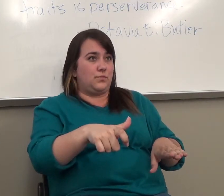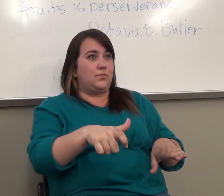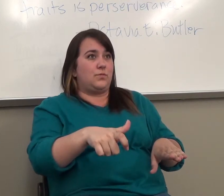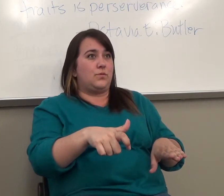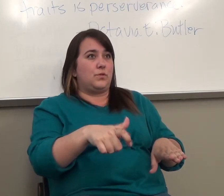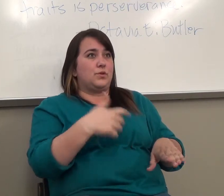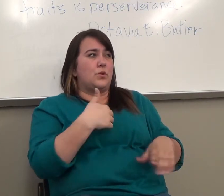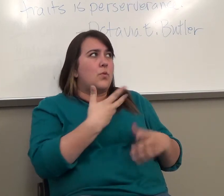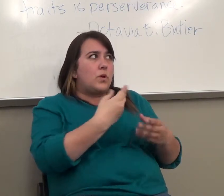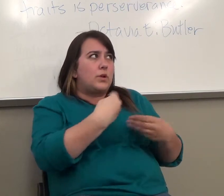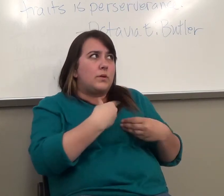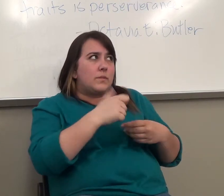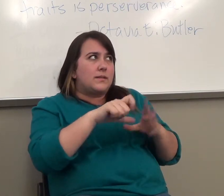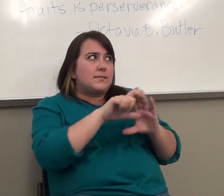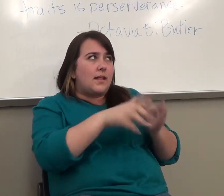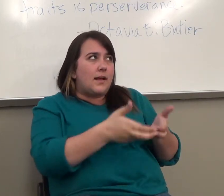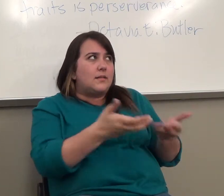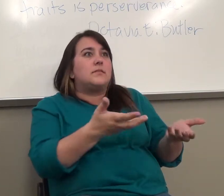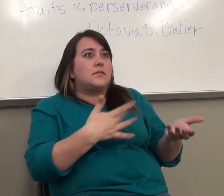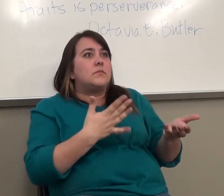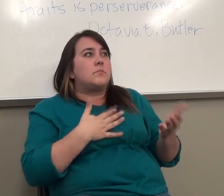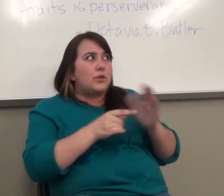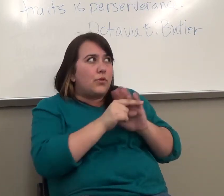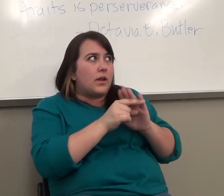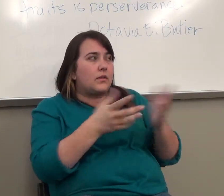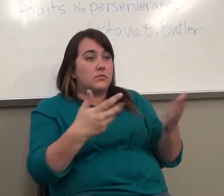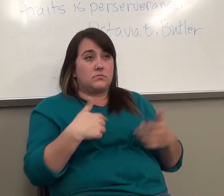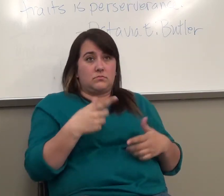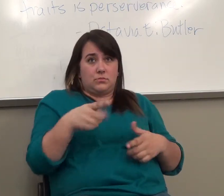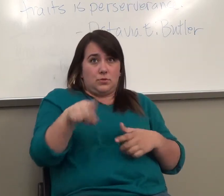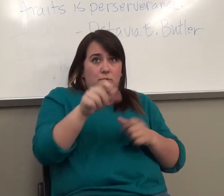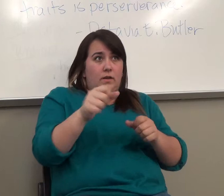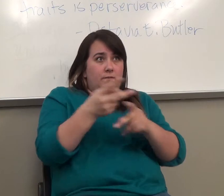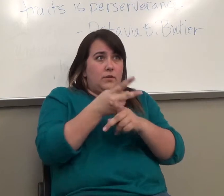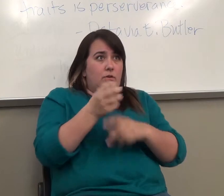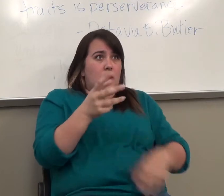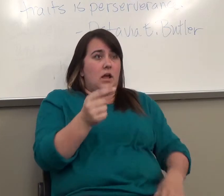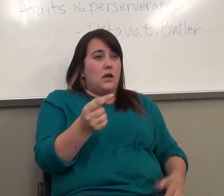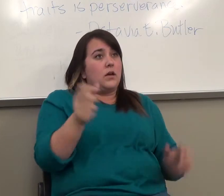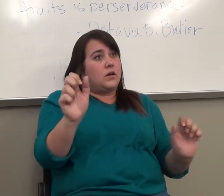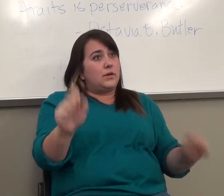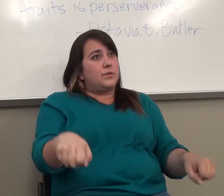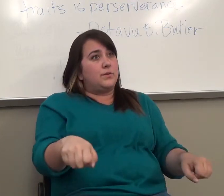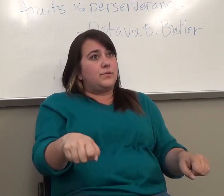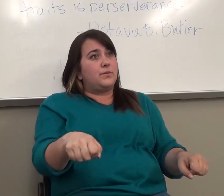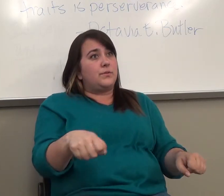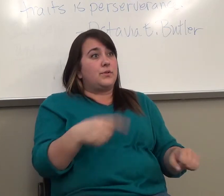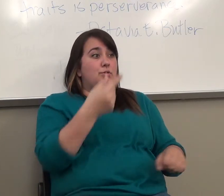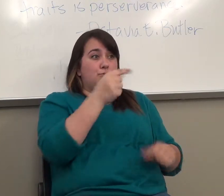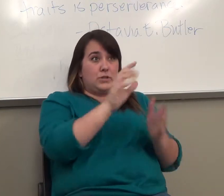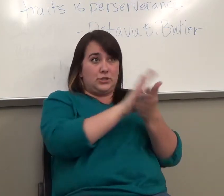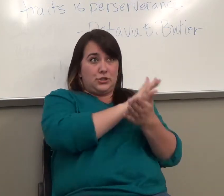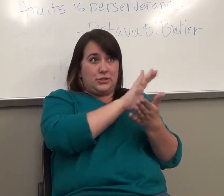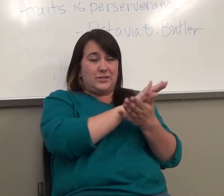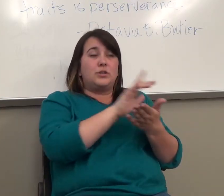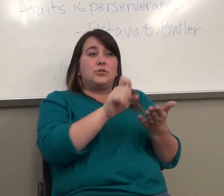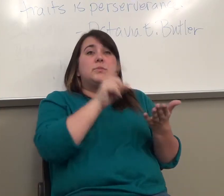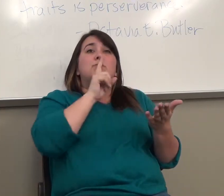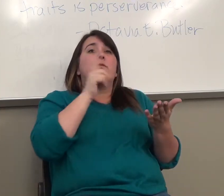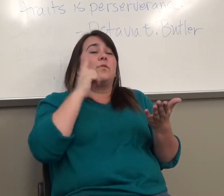giving me in this class? What grade do I have? And I say, you know what? One of the things we talked about with the green sheet, and this should be true of any instructor's green